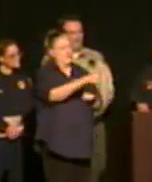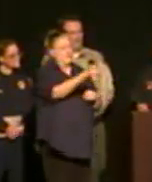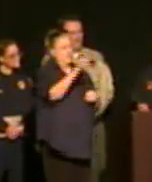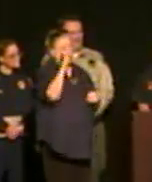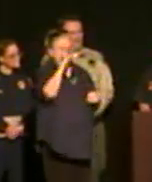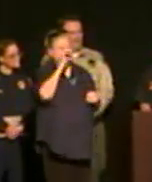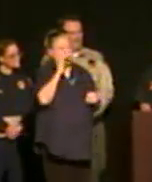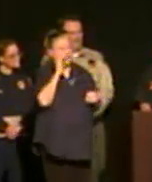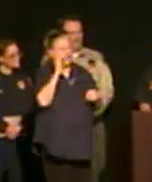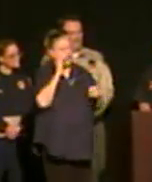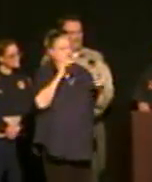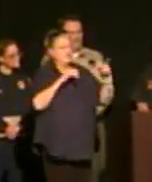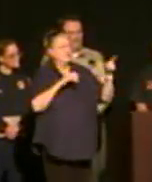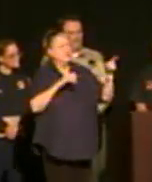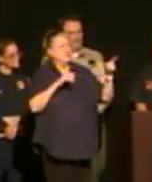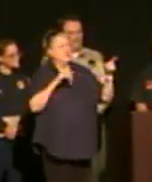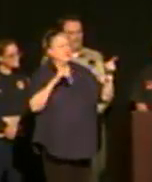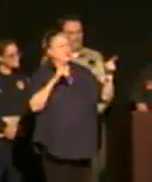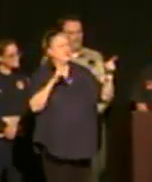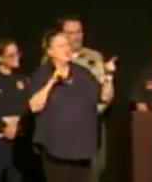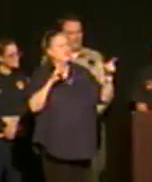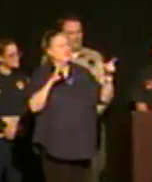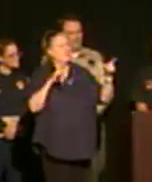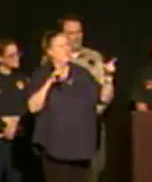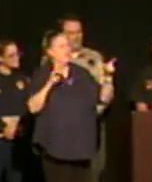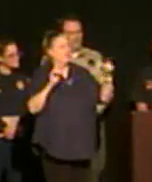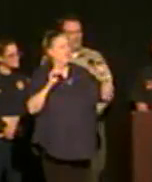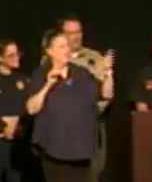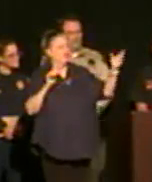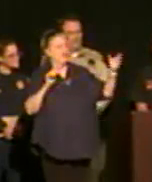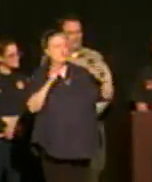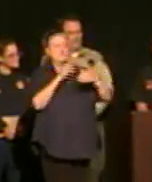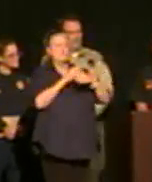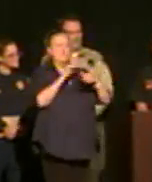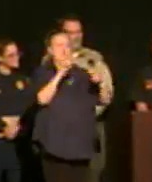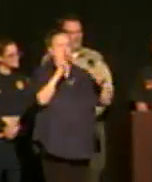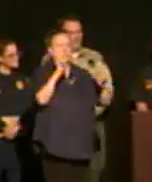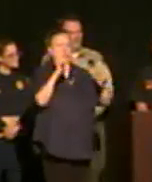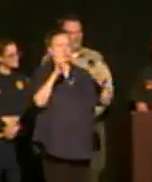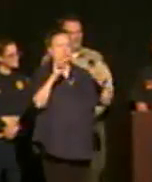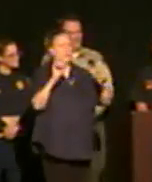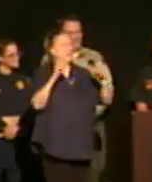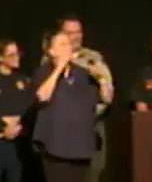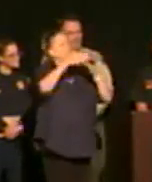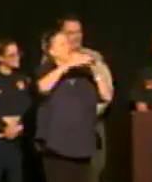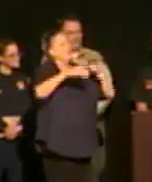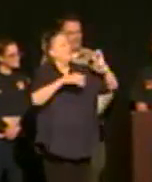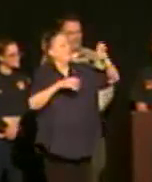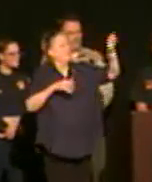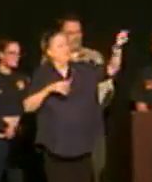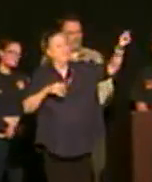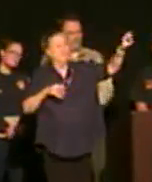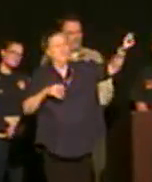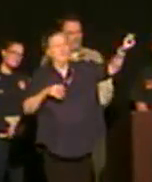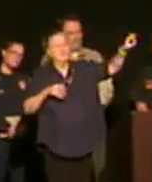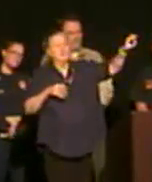it had turned dark. This is between Turnpike at the end, in